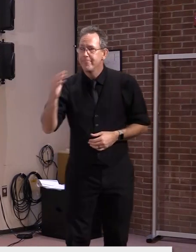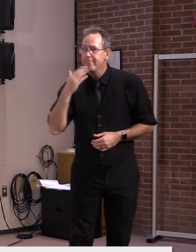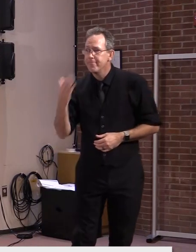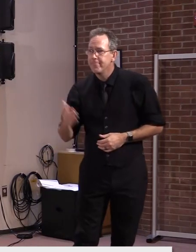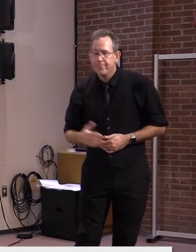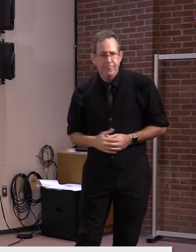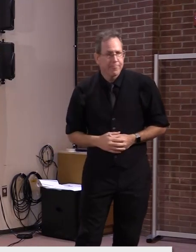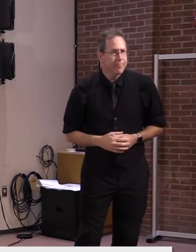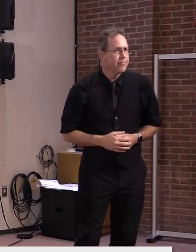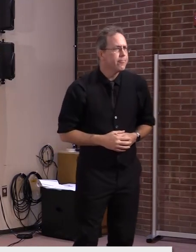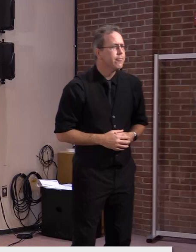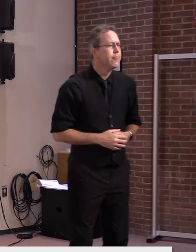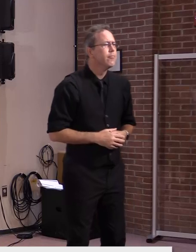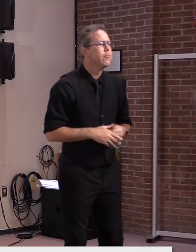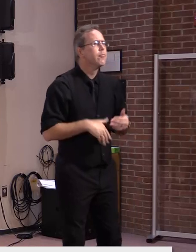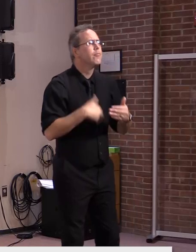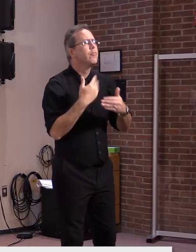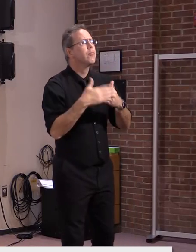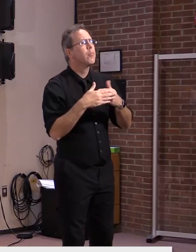Joseph Gresser, Barton Chronicle.